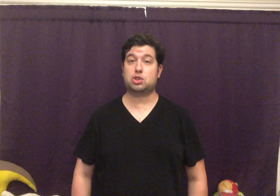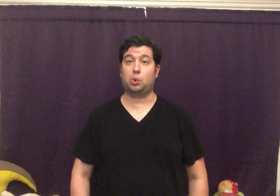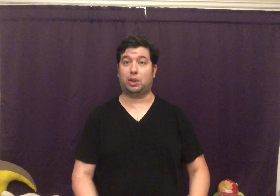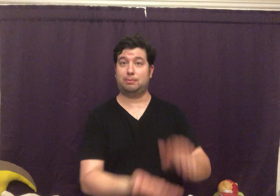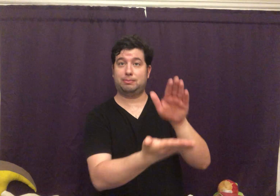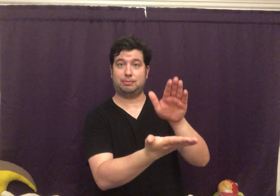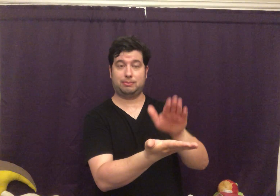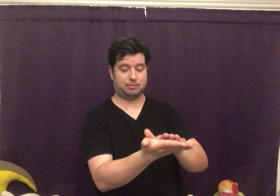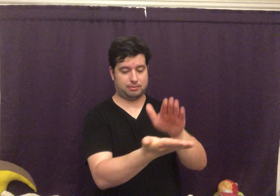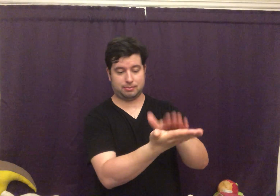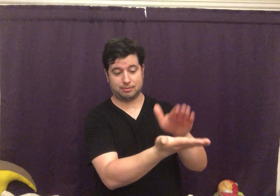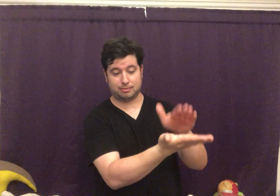School.